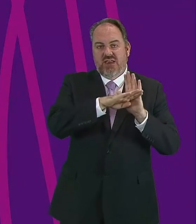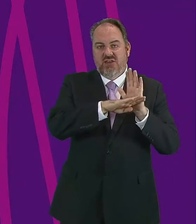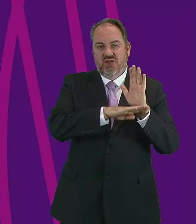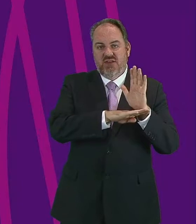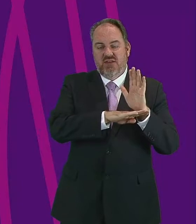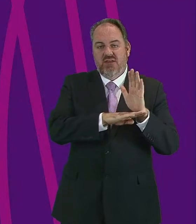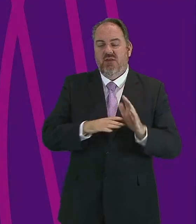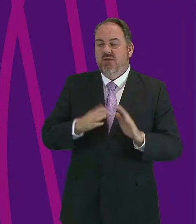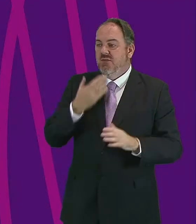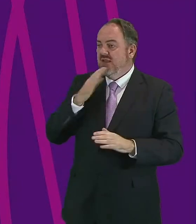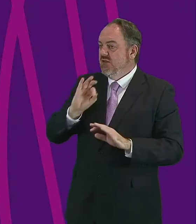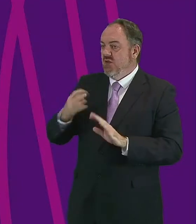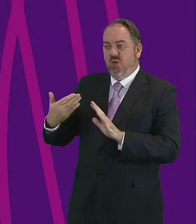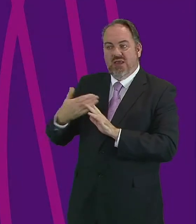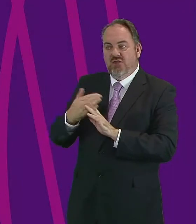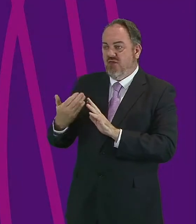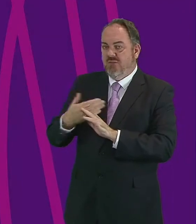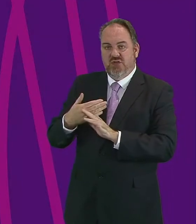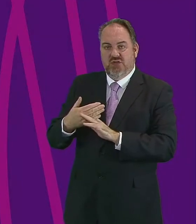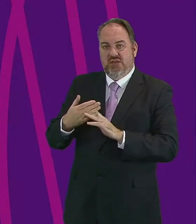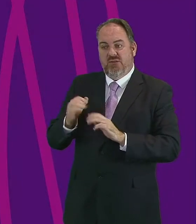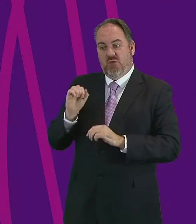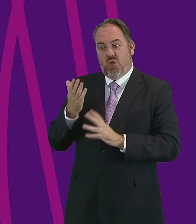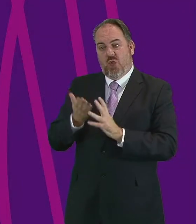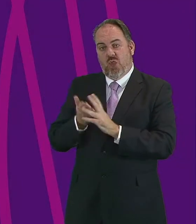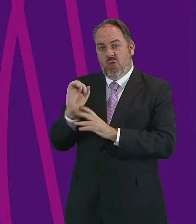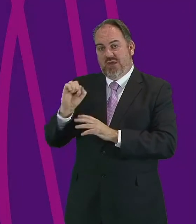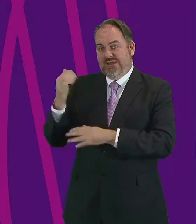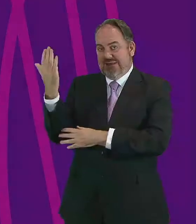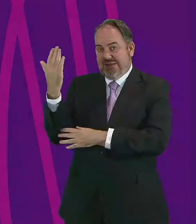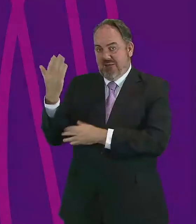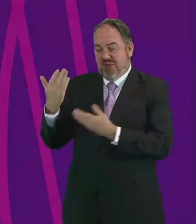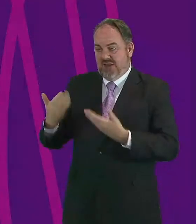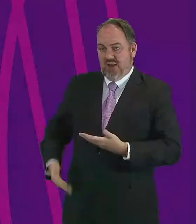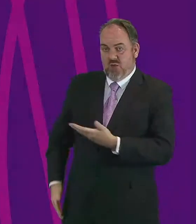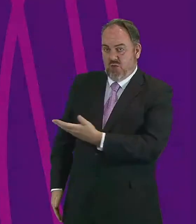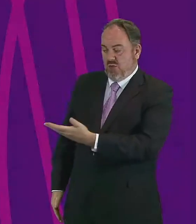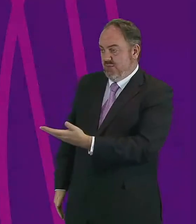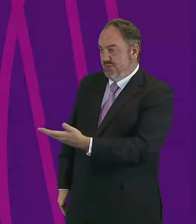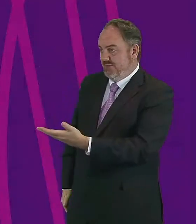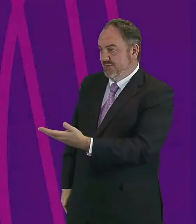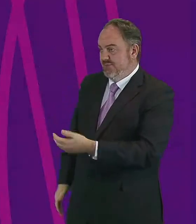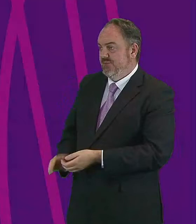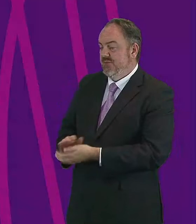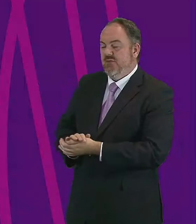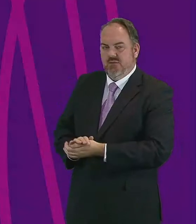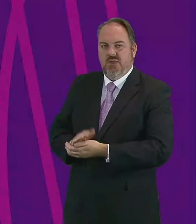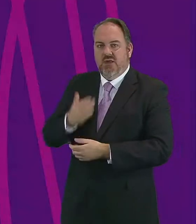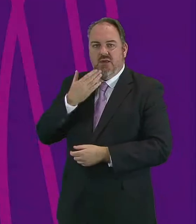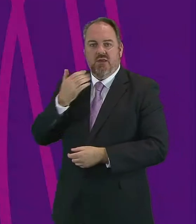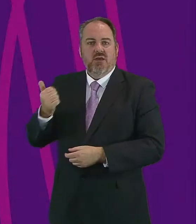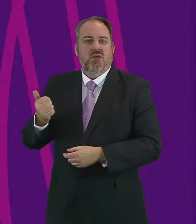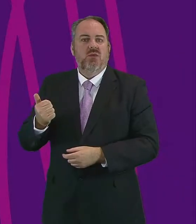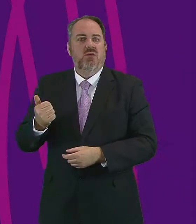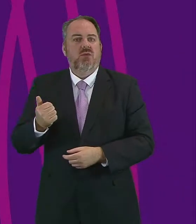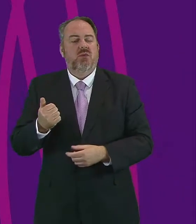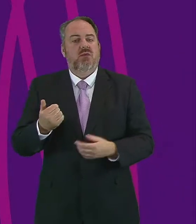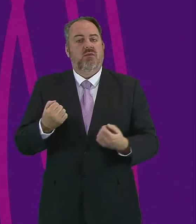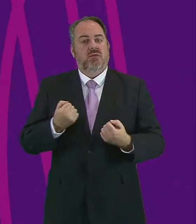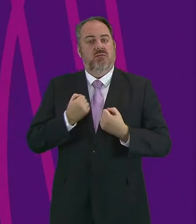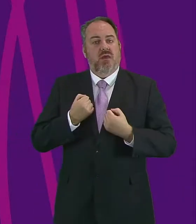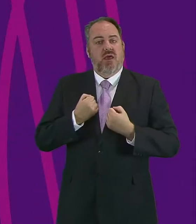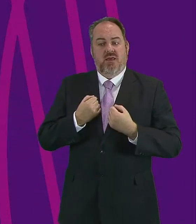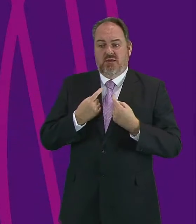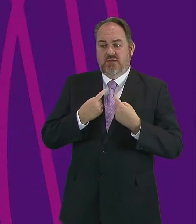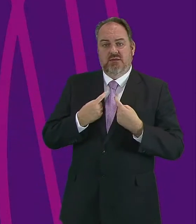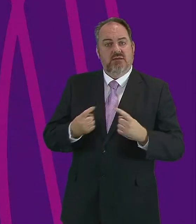no interventions or interruptions. And I call on Michael Russell. Thank you, Presiding Officer. Presiding Officer, since my statement in